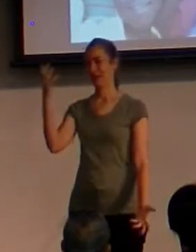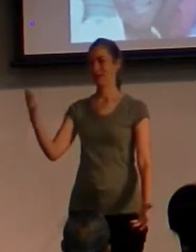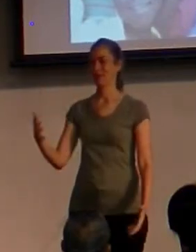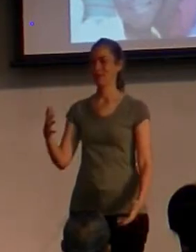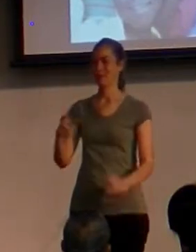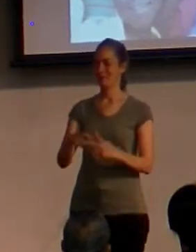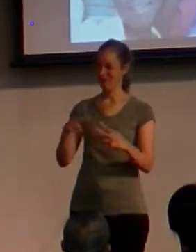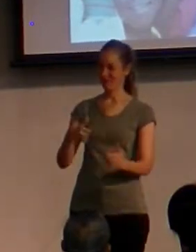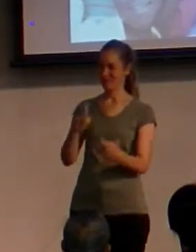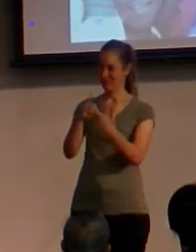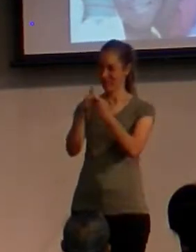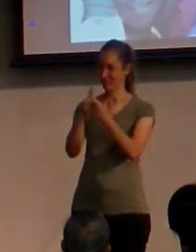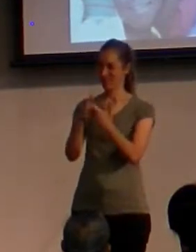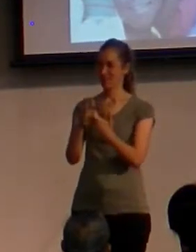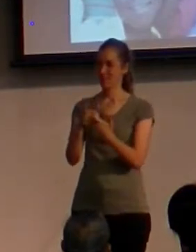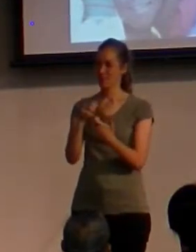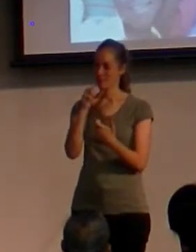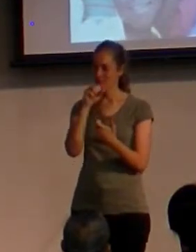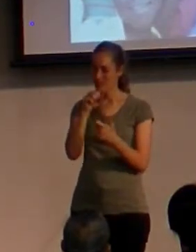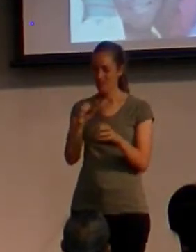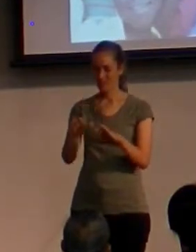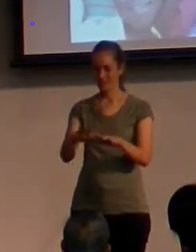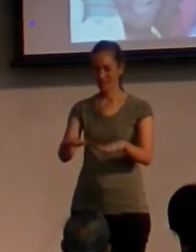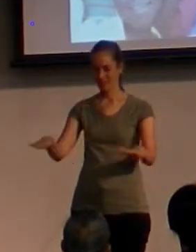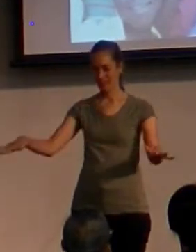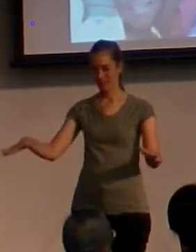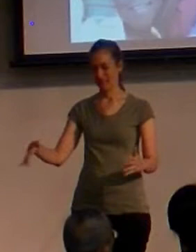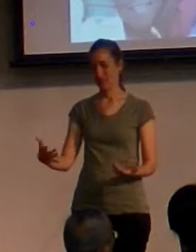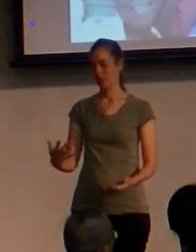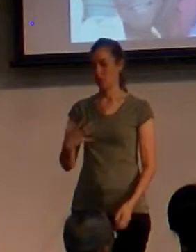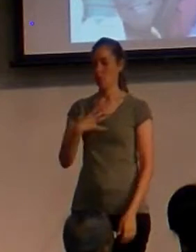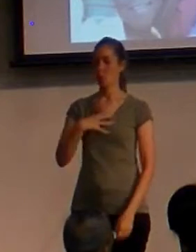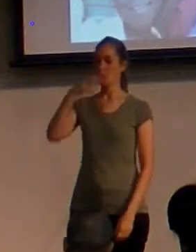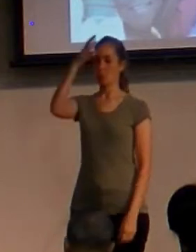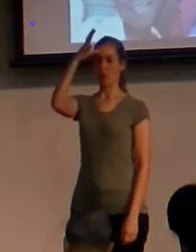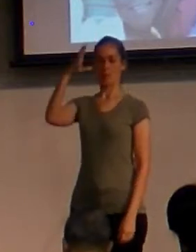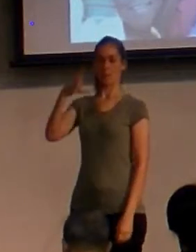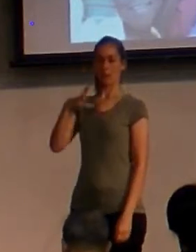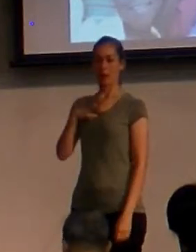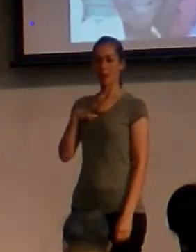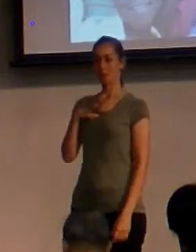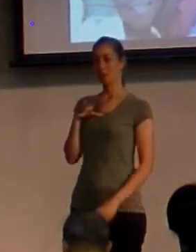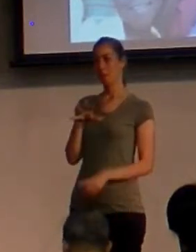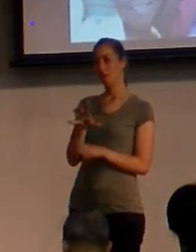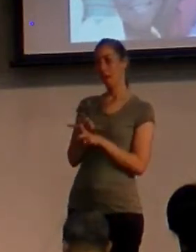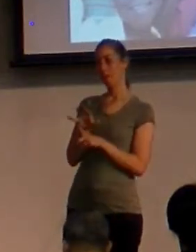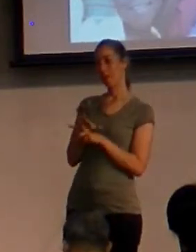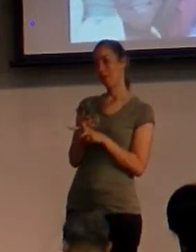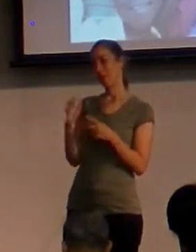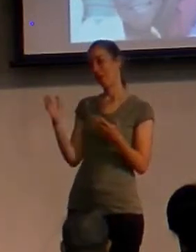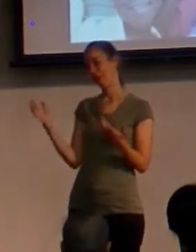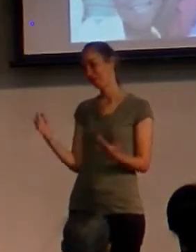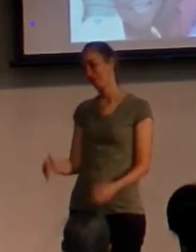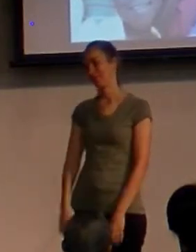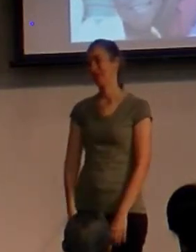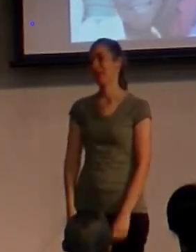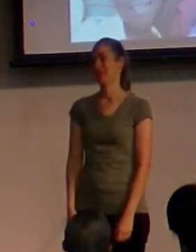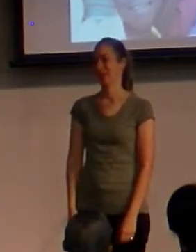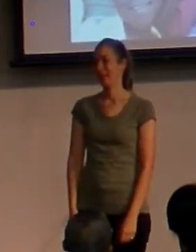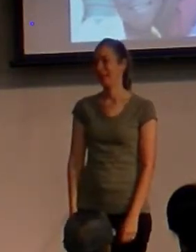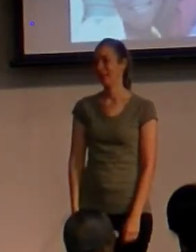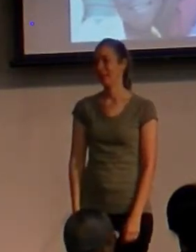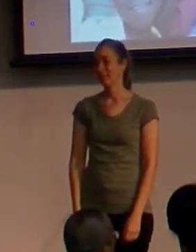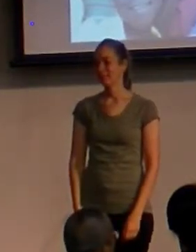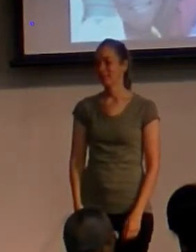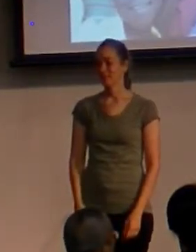We loved the little kids, and of course the white man was quite a novelty. And once they